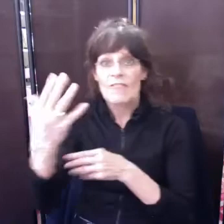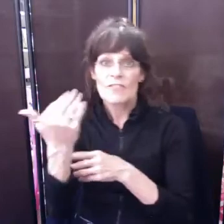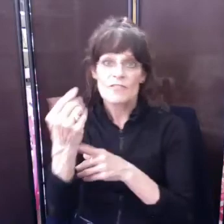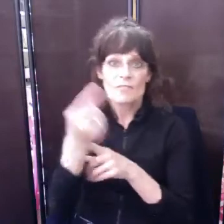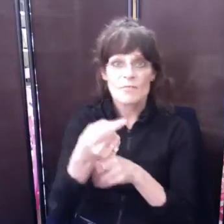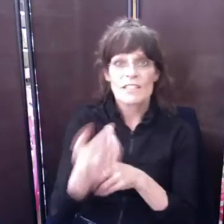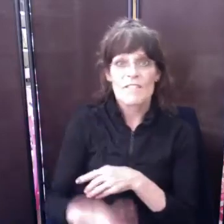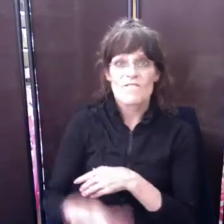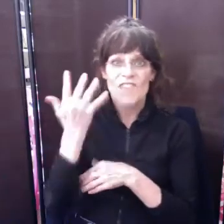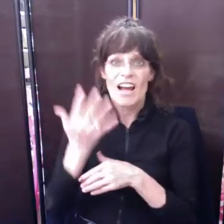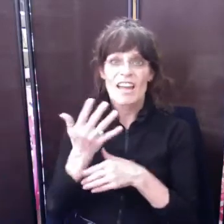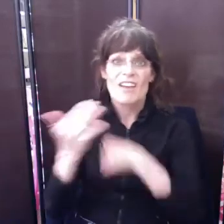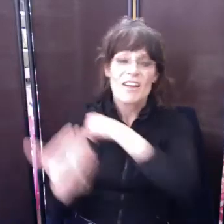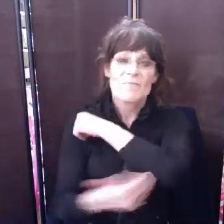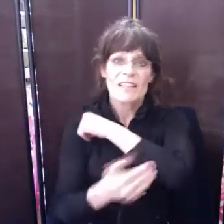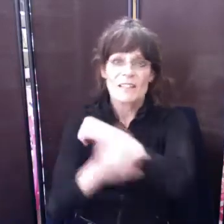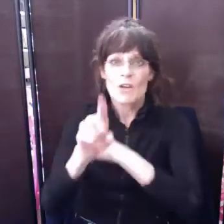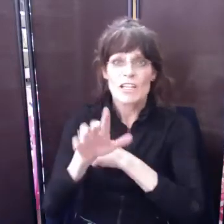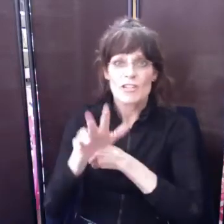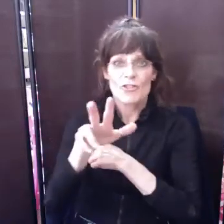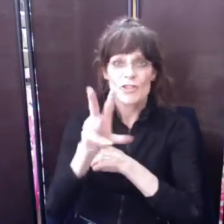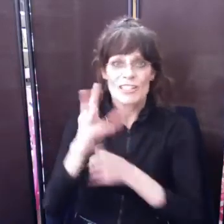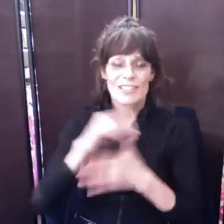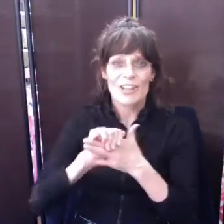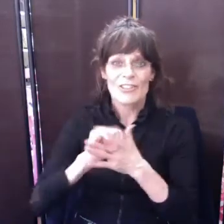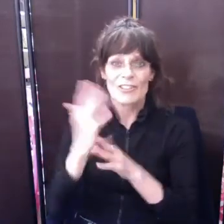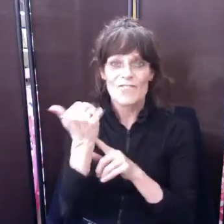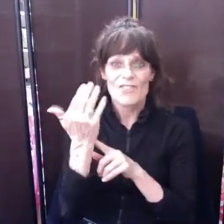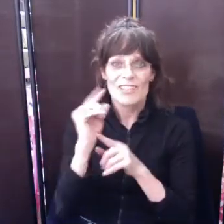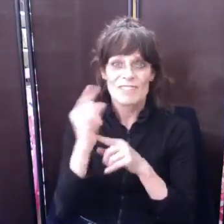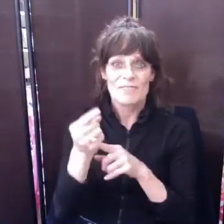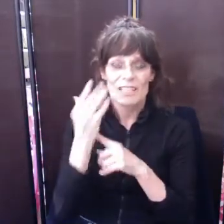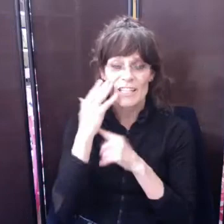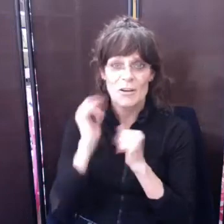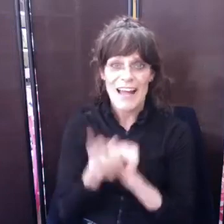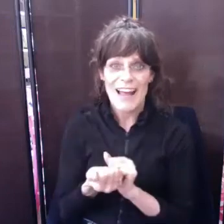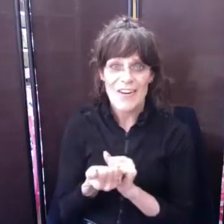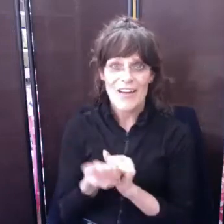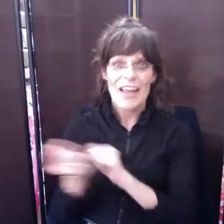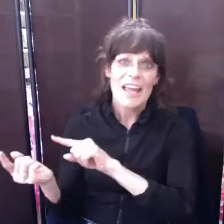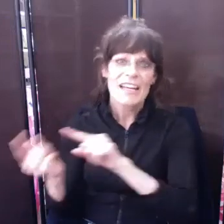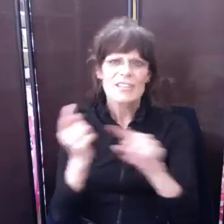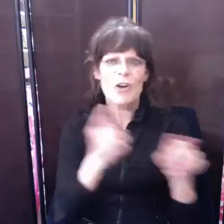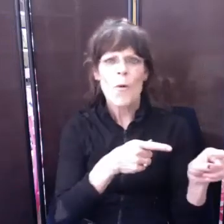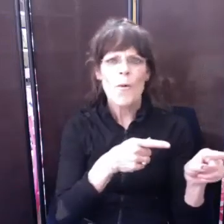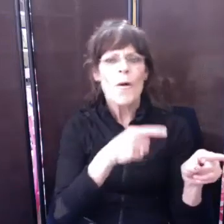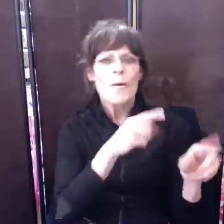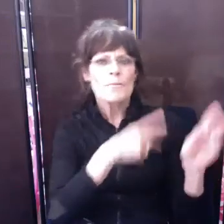$136 in 15 minutes. You know, I know how to do it. You know, and I go places where I need to go, and otherwise I stay